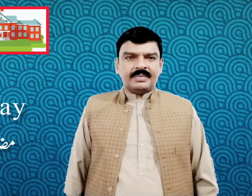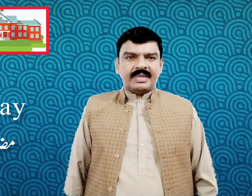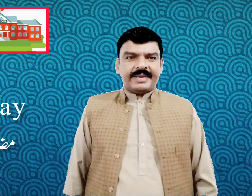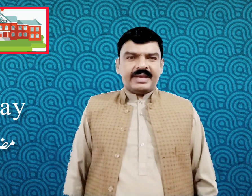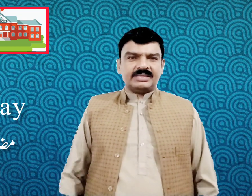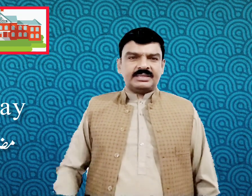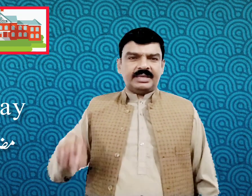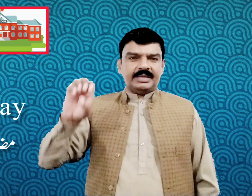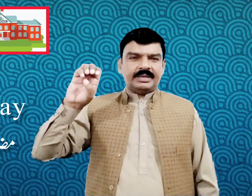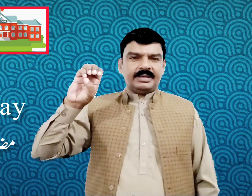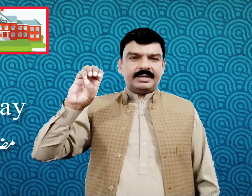Essay,